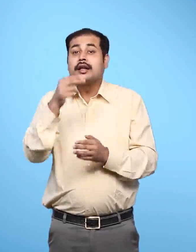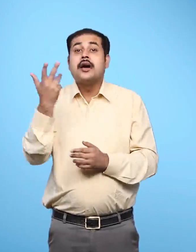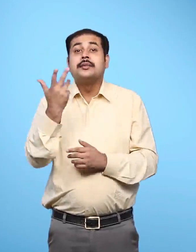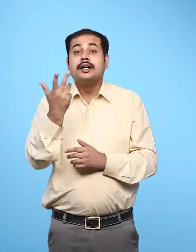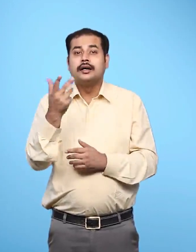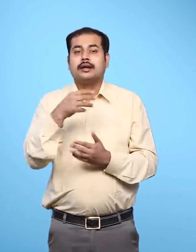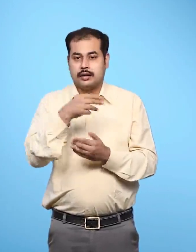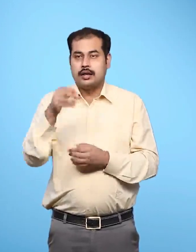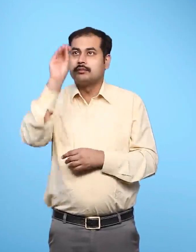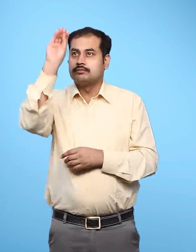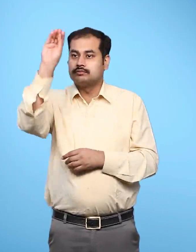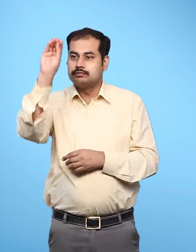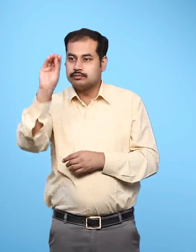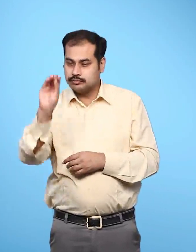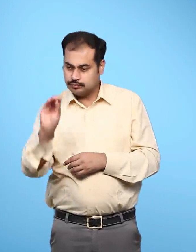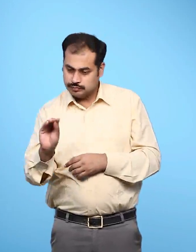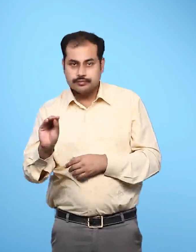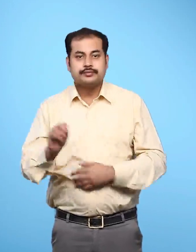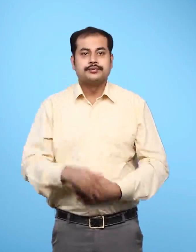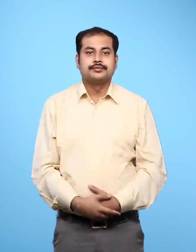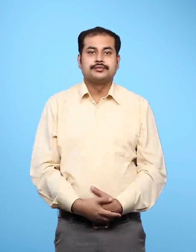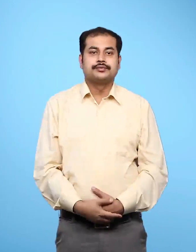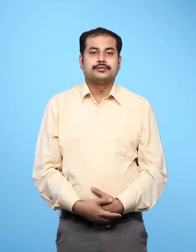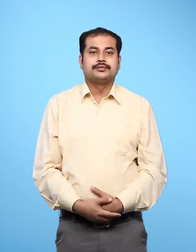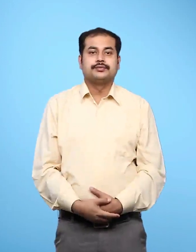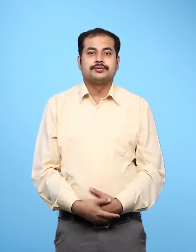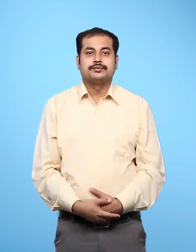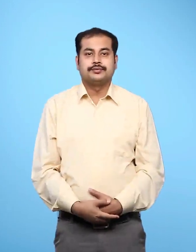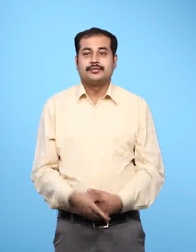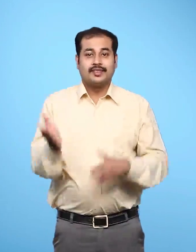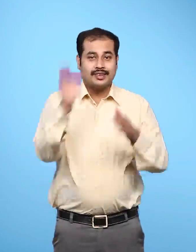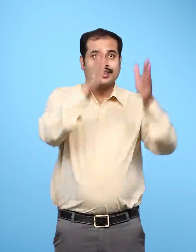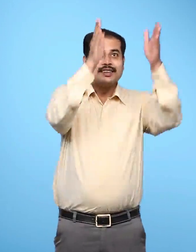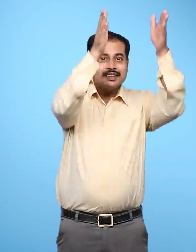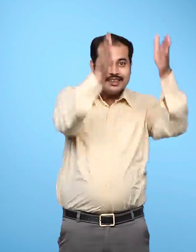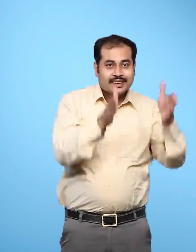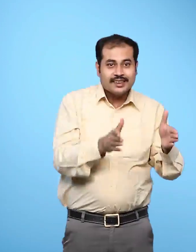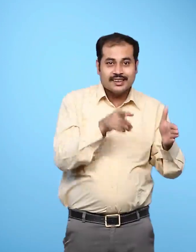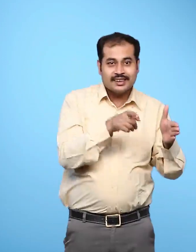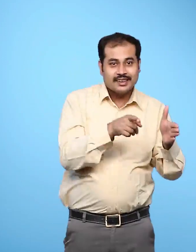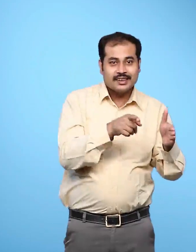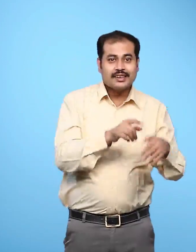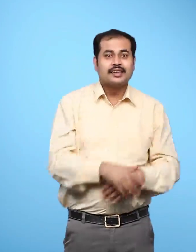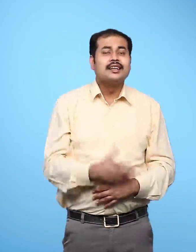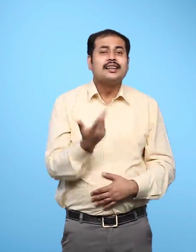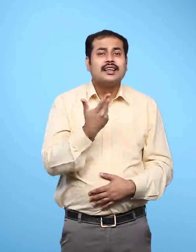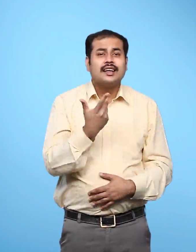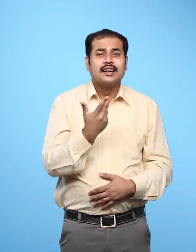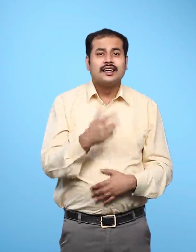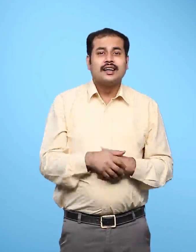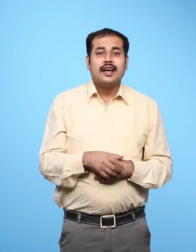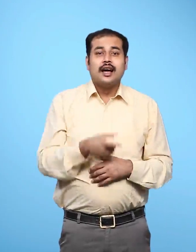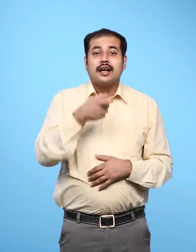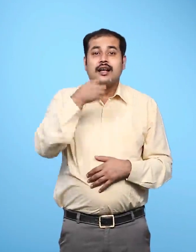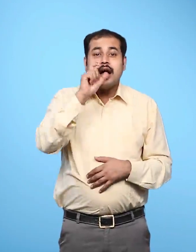and column 2 heading is, cups of water to